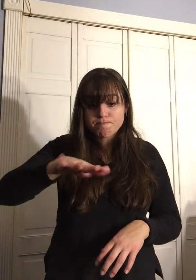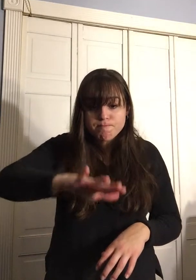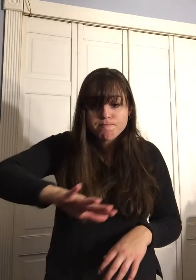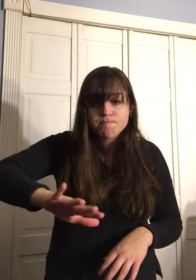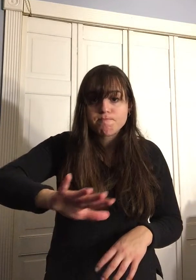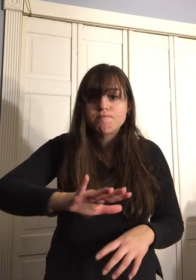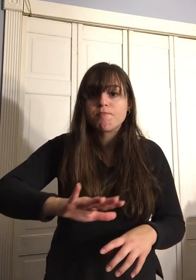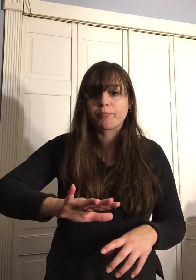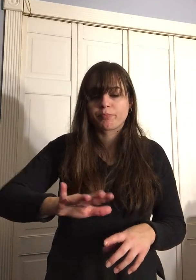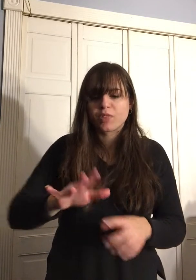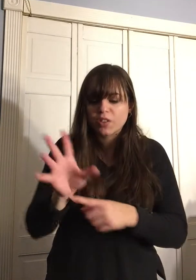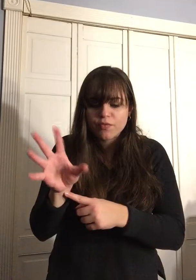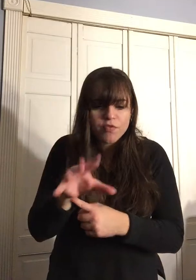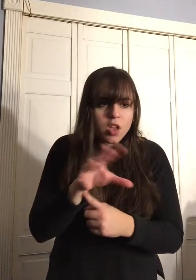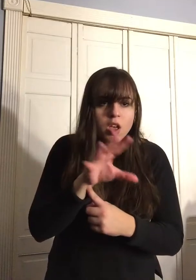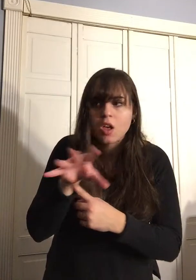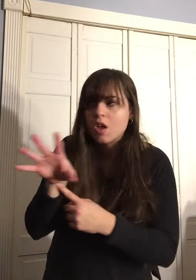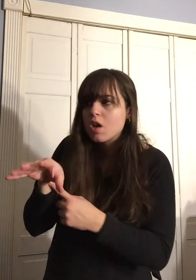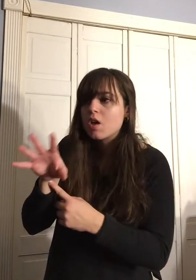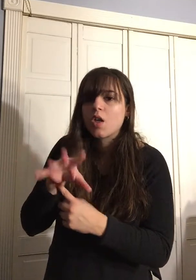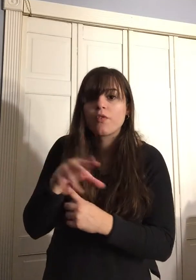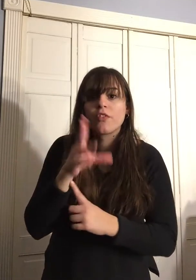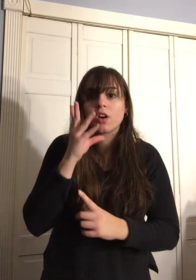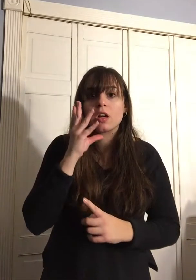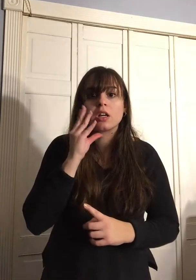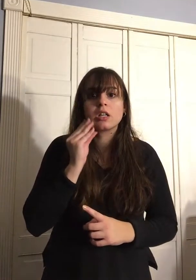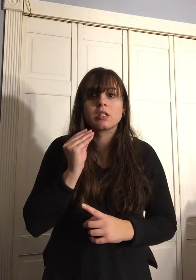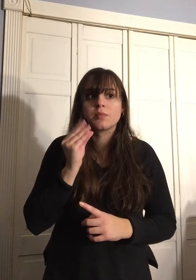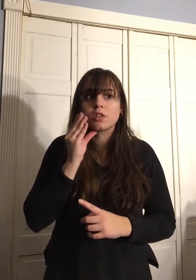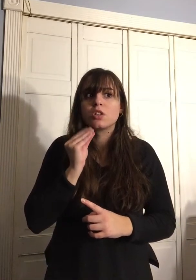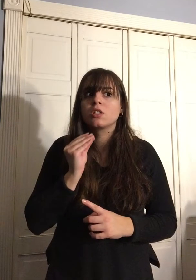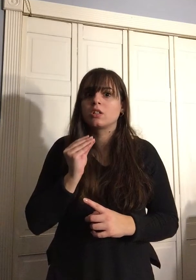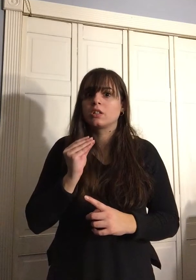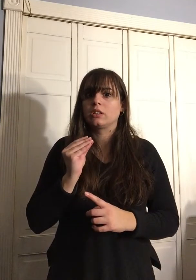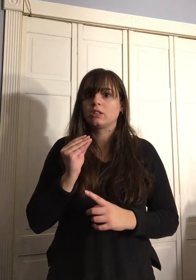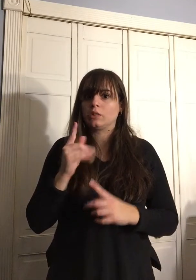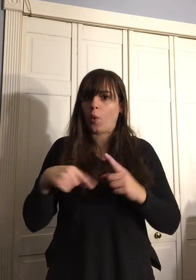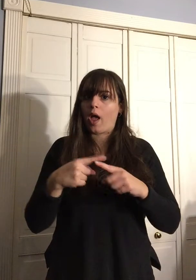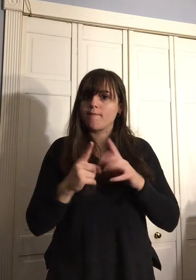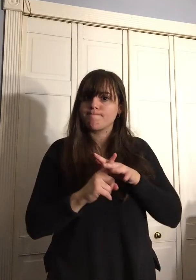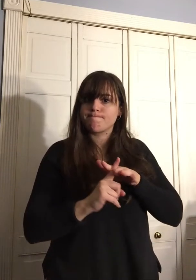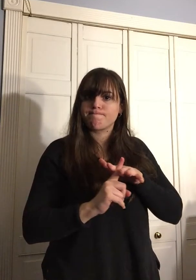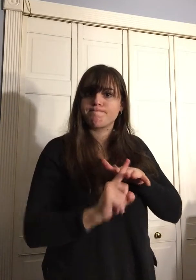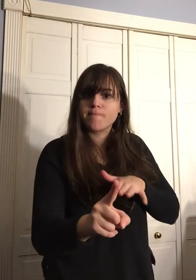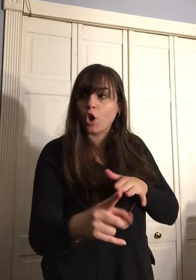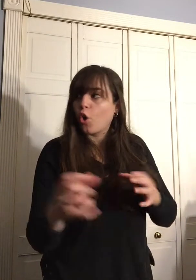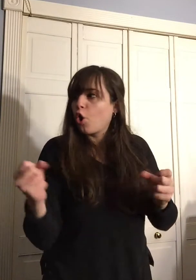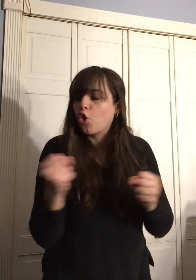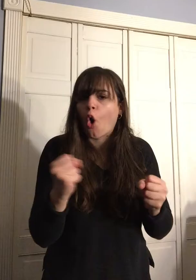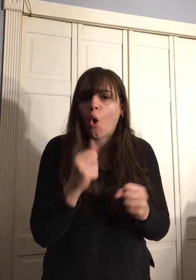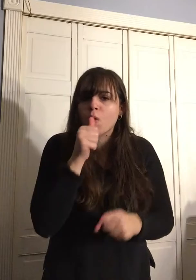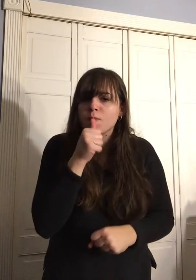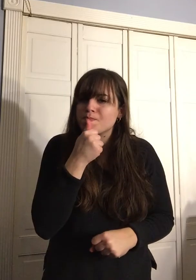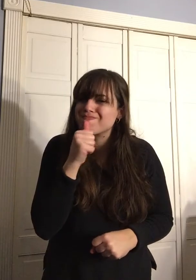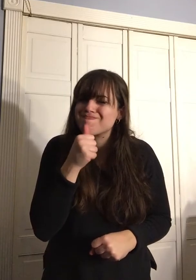It was still winter and the river was frozen. When we were in the middle of the river, on the frozen